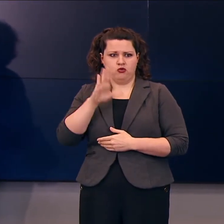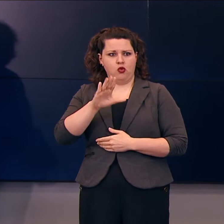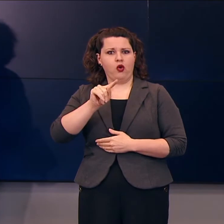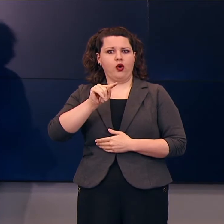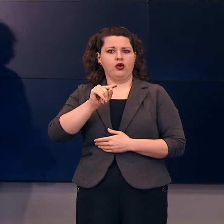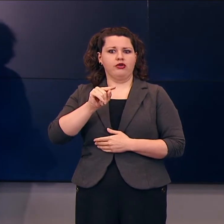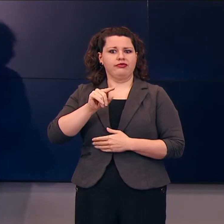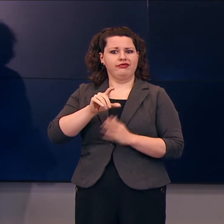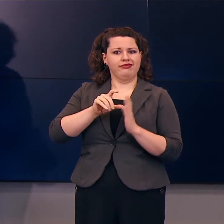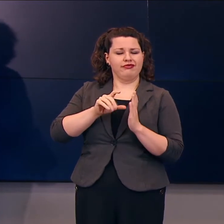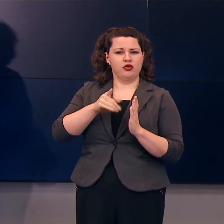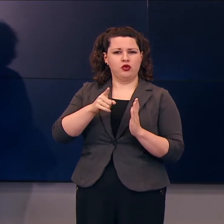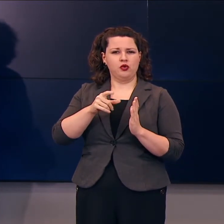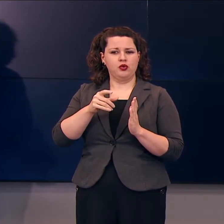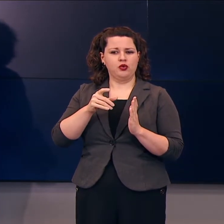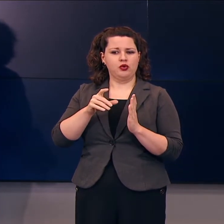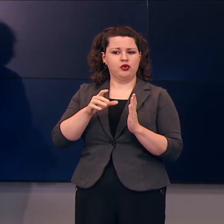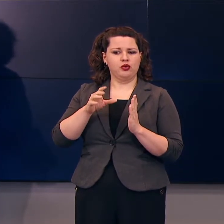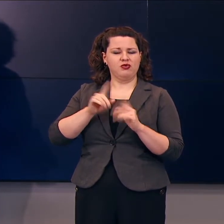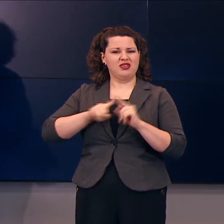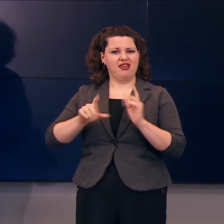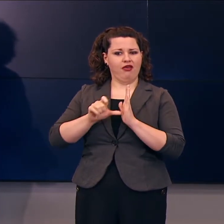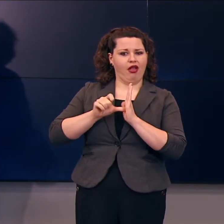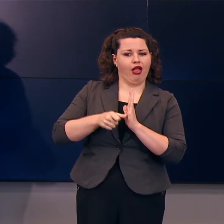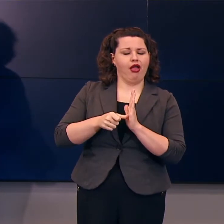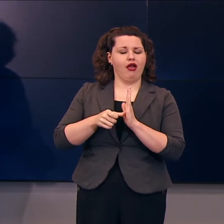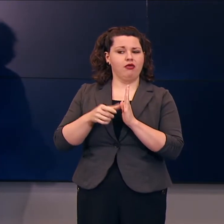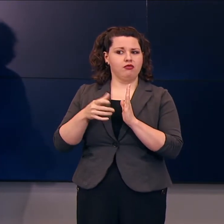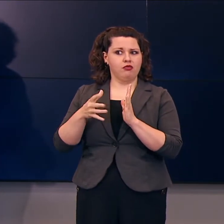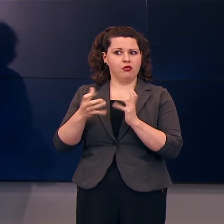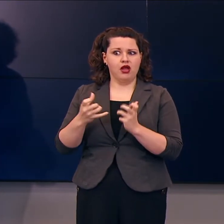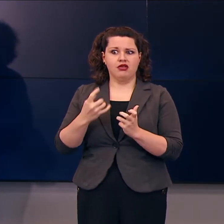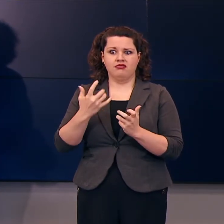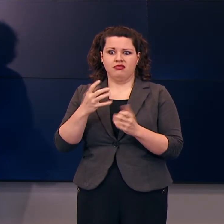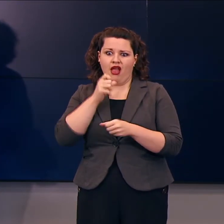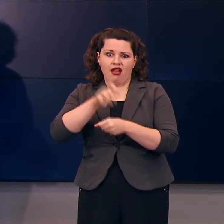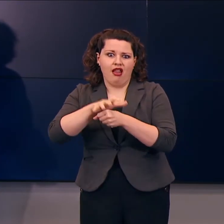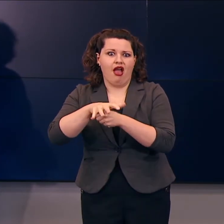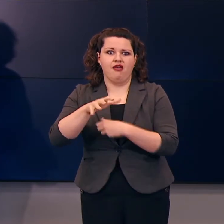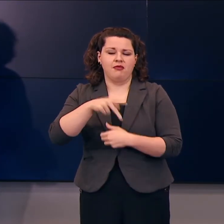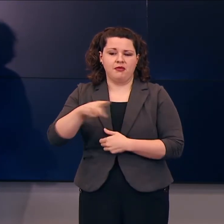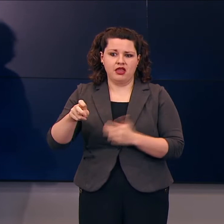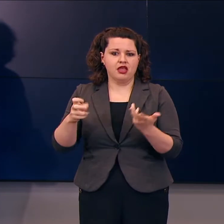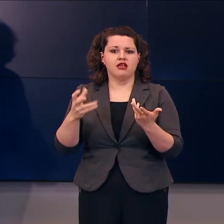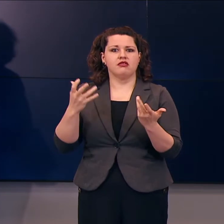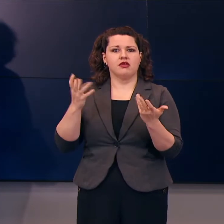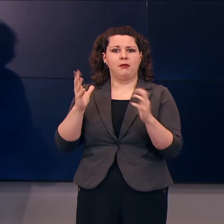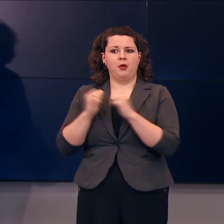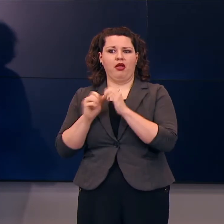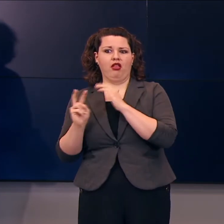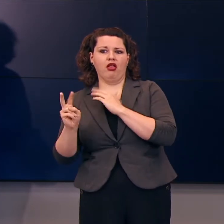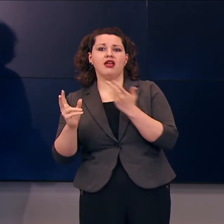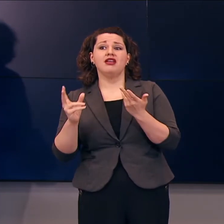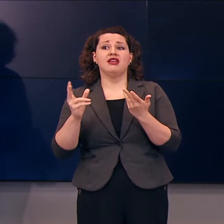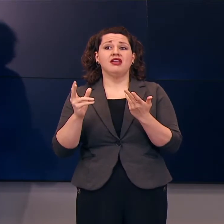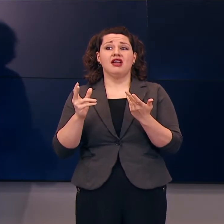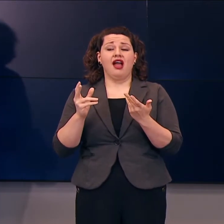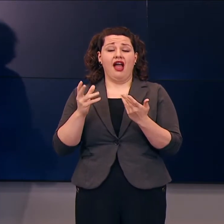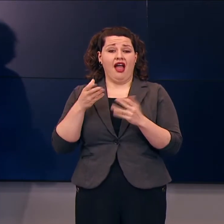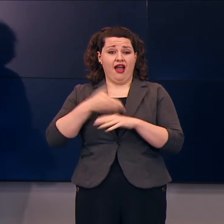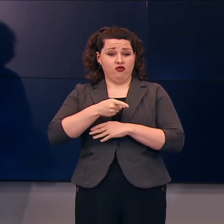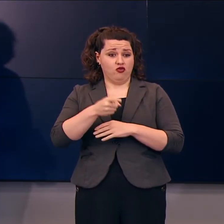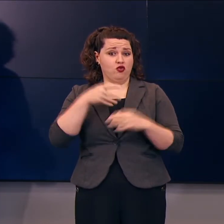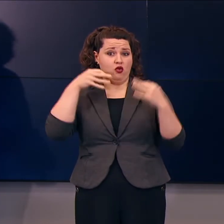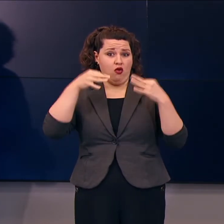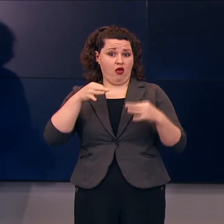tone, stressing the severity of PPEs as they stand now versus where we could go. Several hours after you talked,